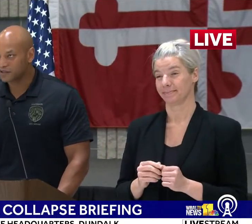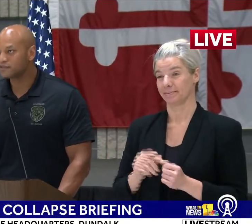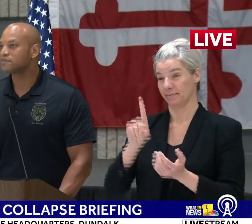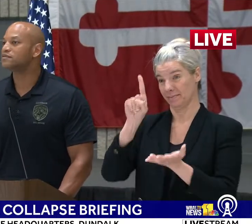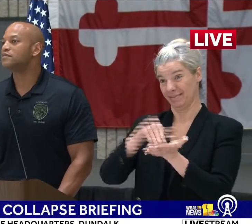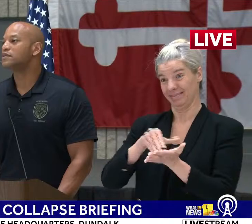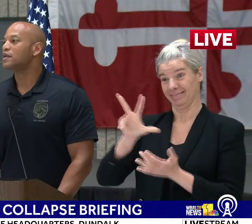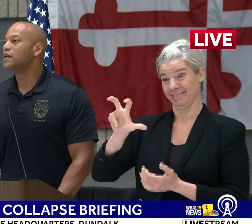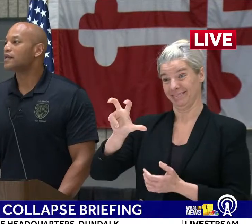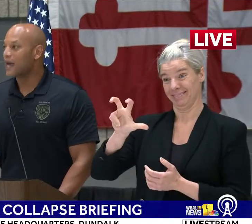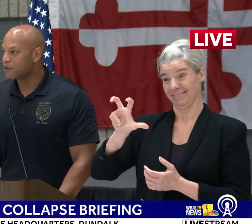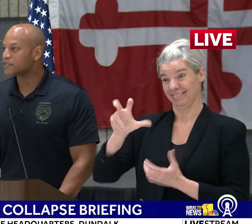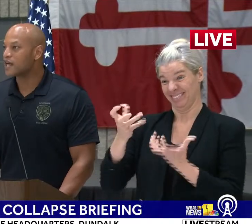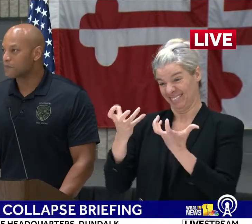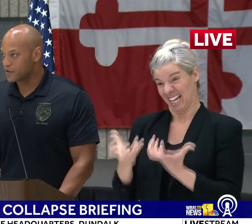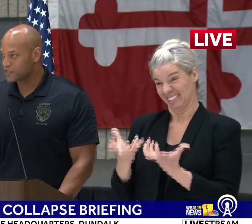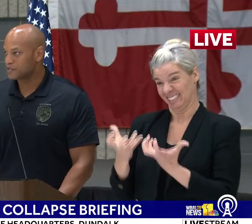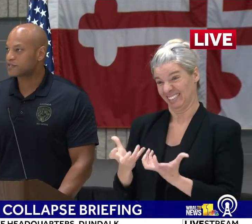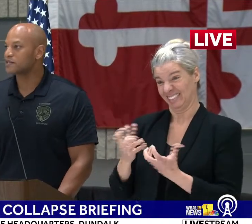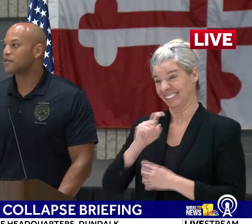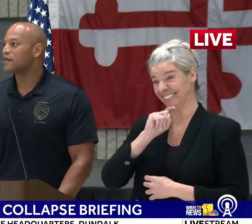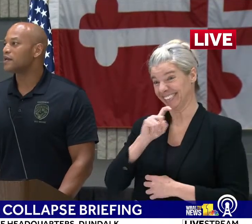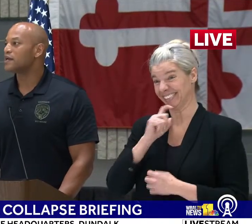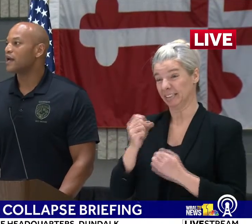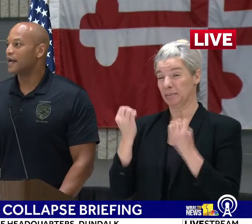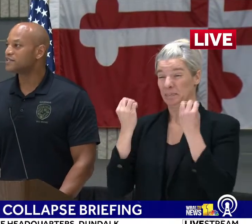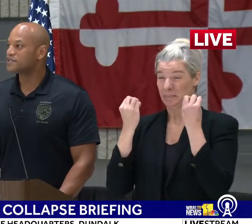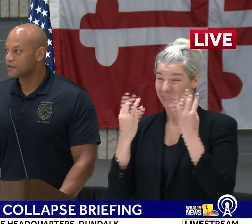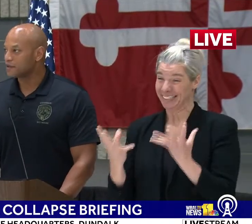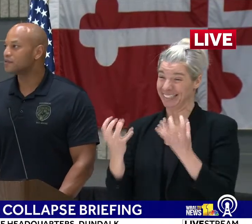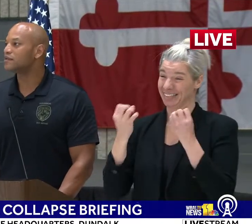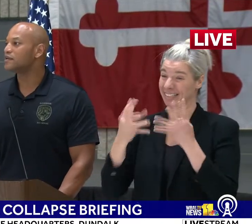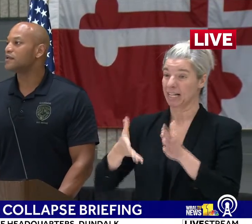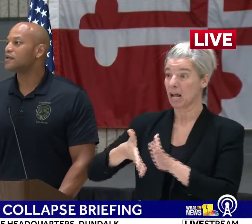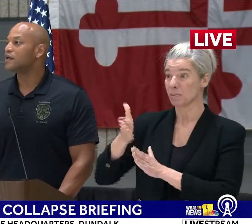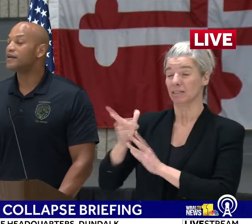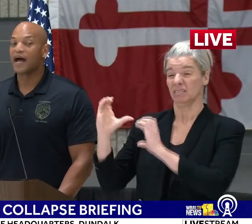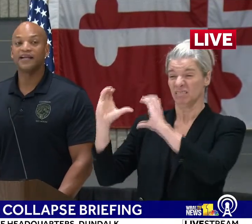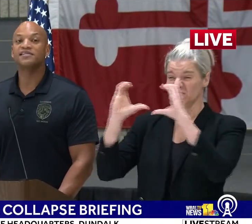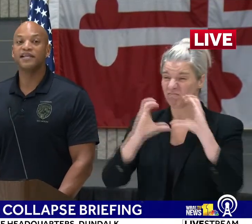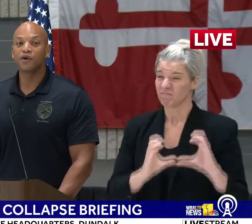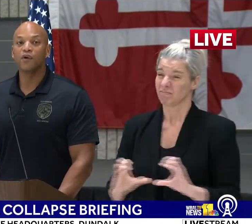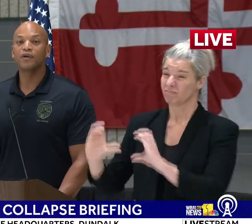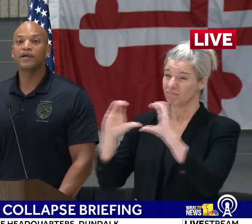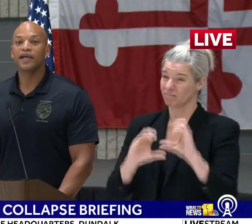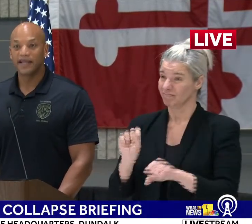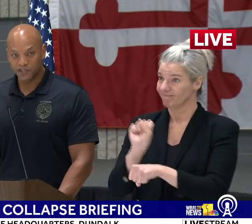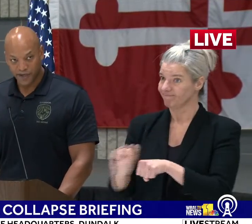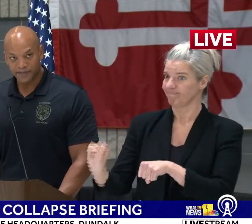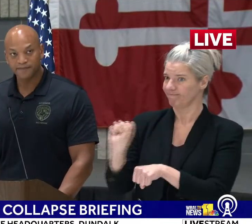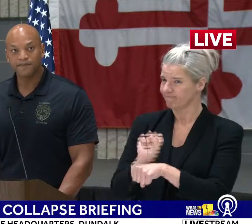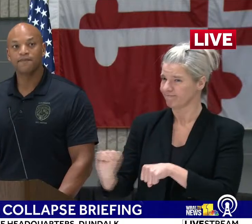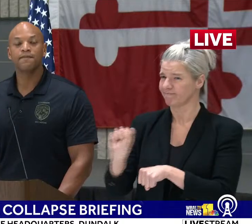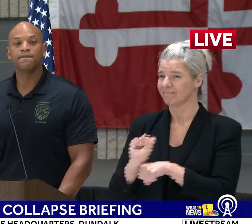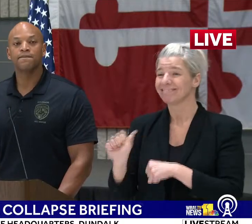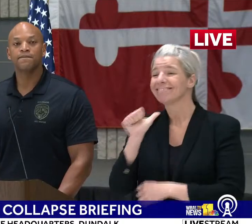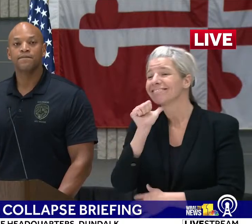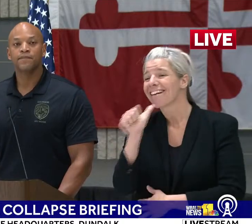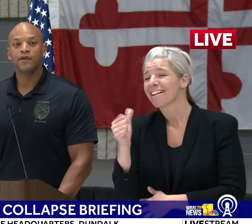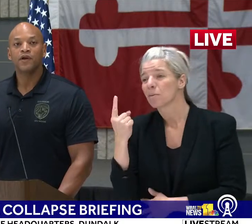1,300 tons of steel, countless operations, and still not a single